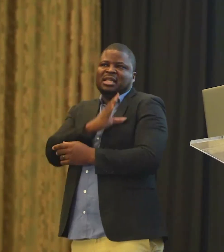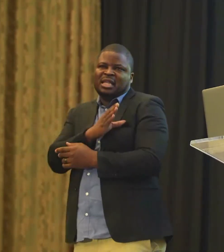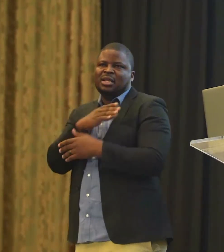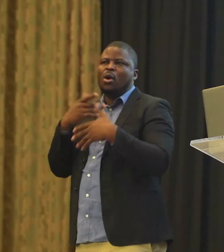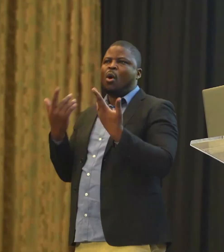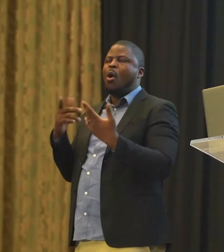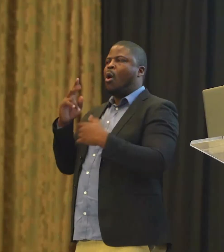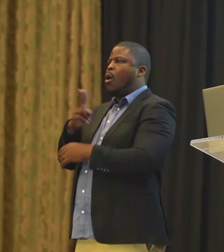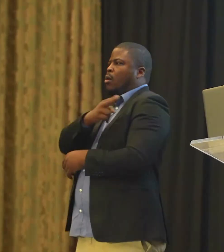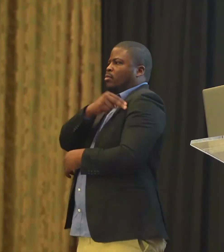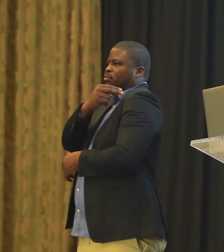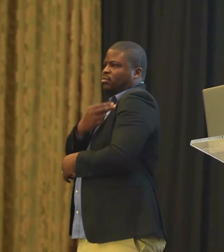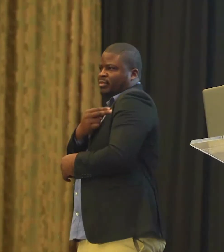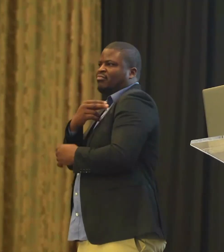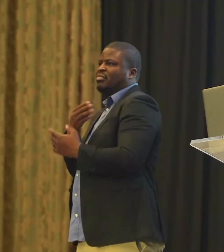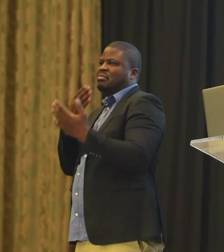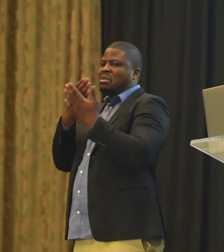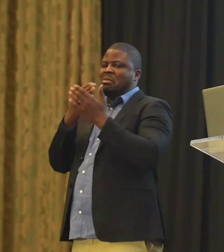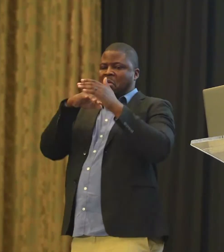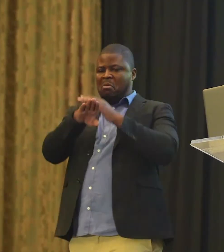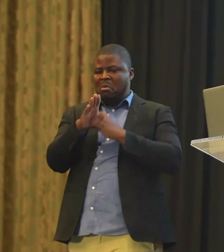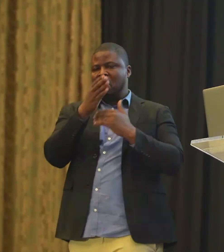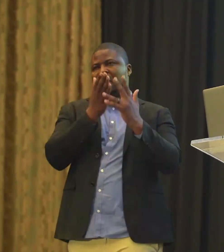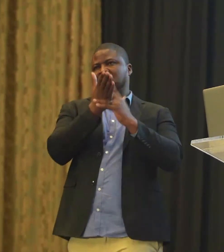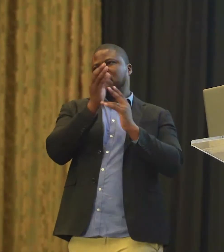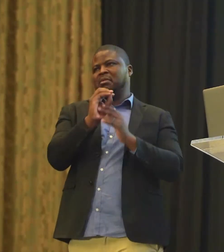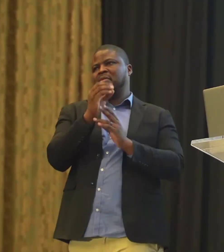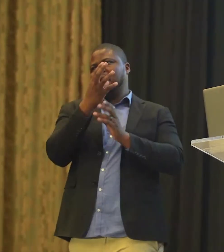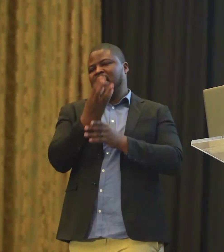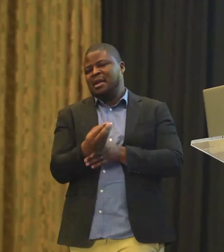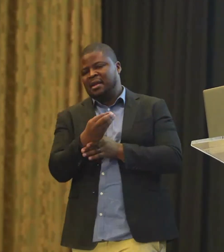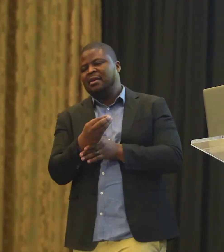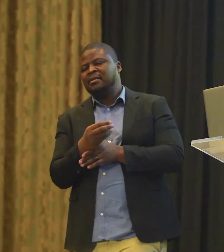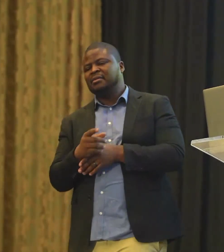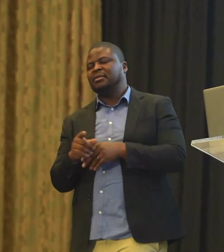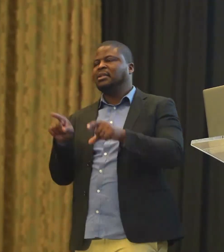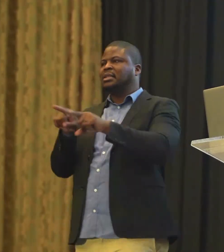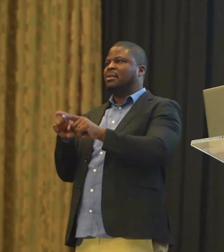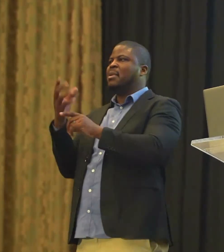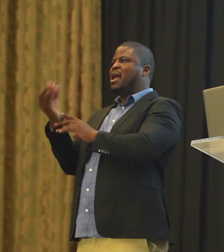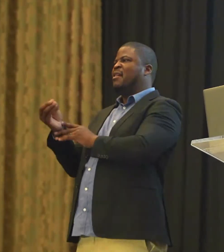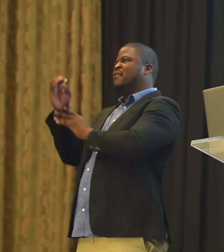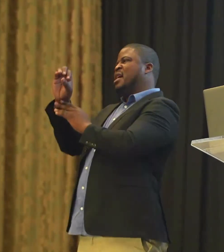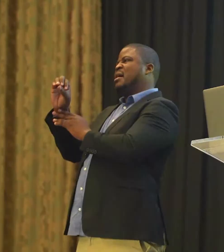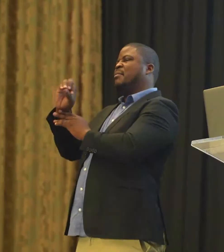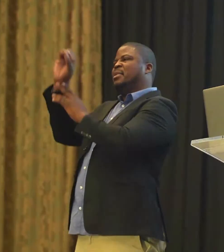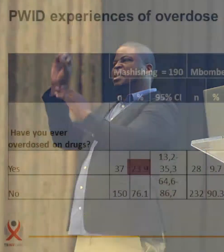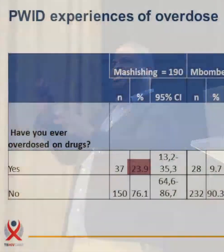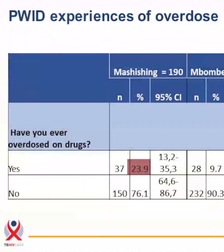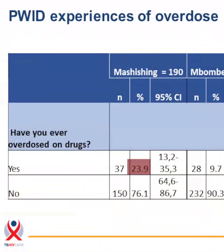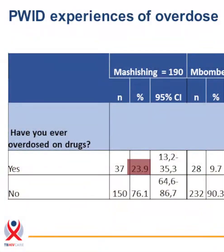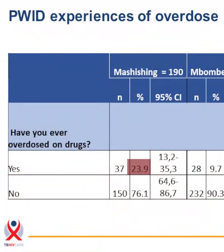at a health facility. And you can see just some of the percentages of people that have overdosed on drugs between